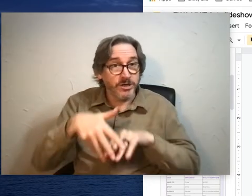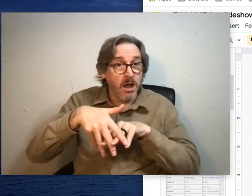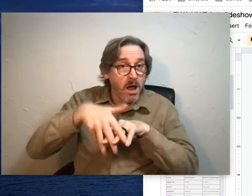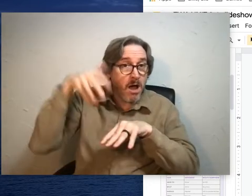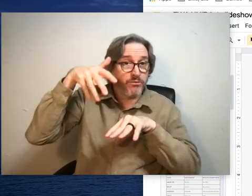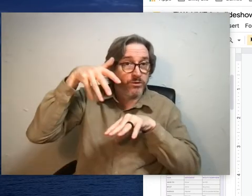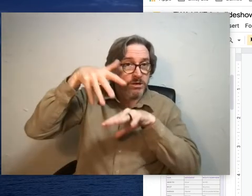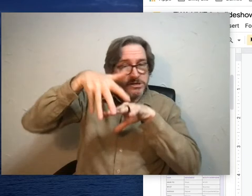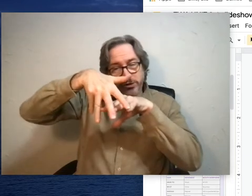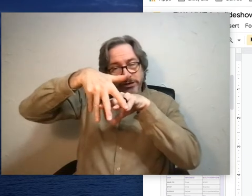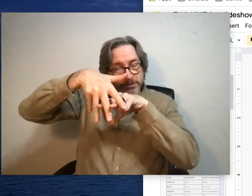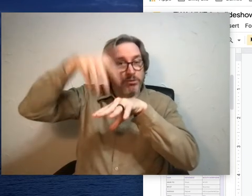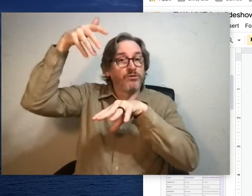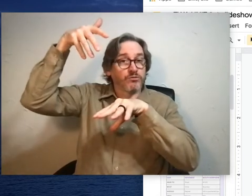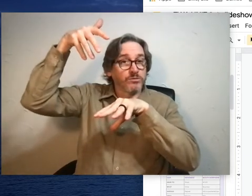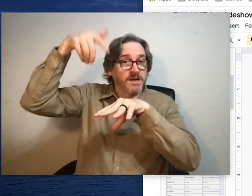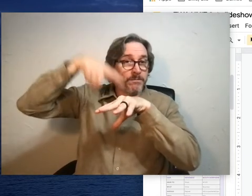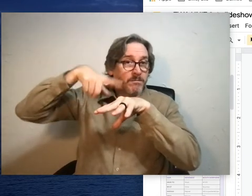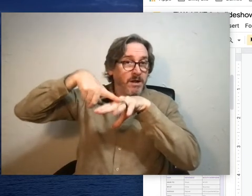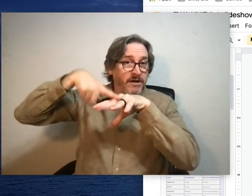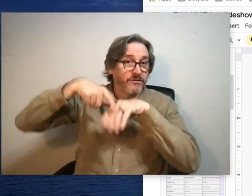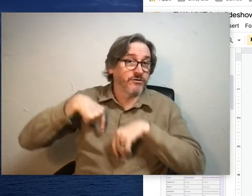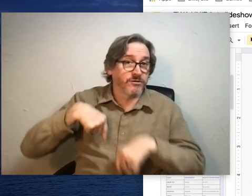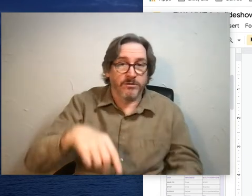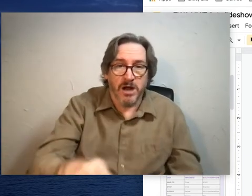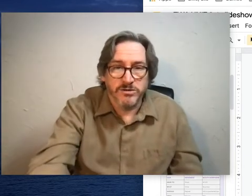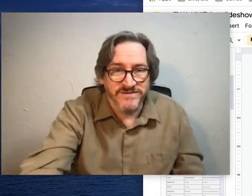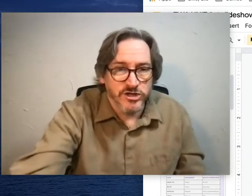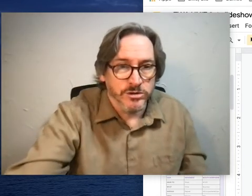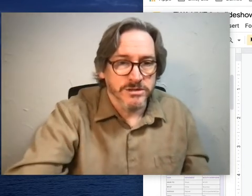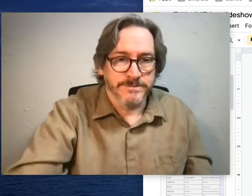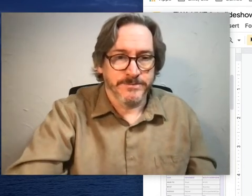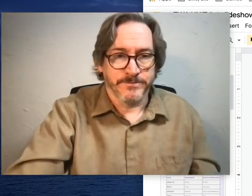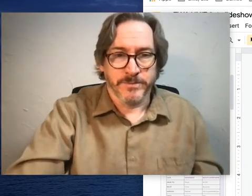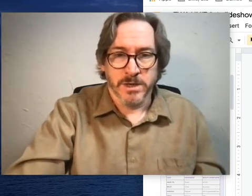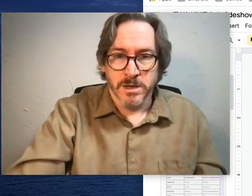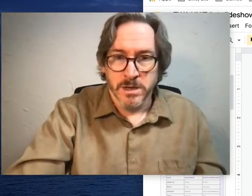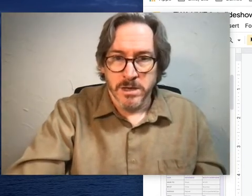So you can uproot. So you literally pull the roots up out of the dirt. Out of the dirt.